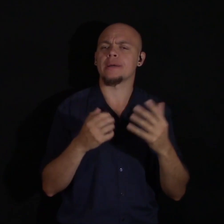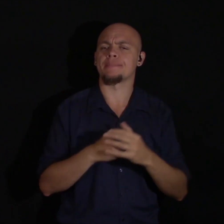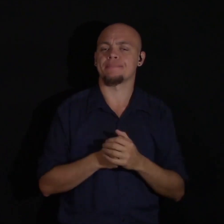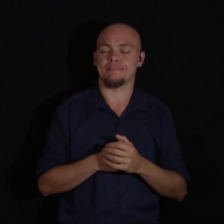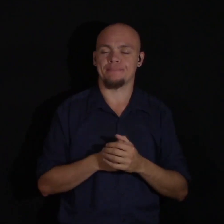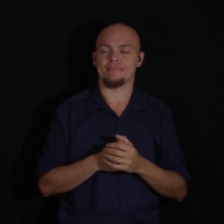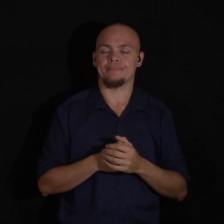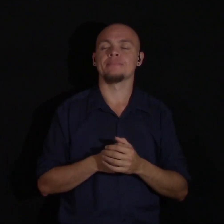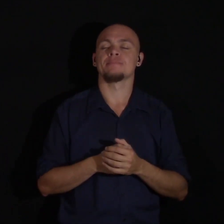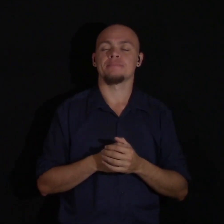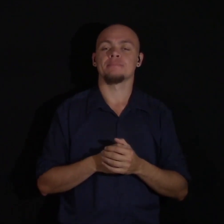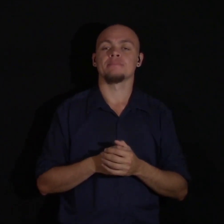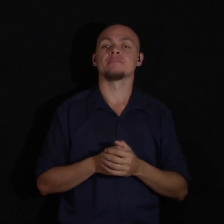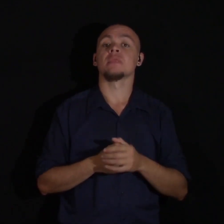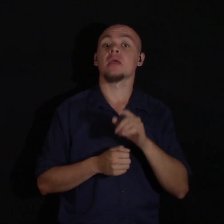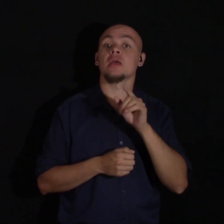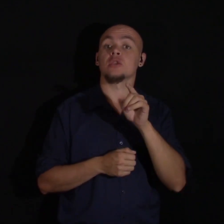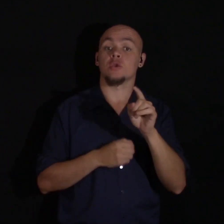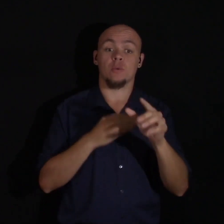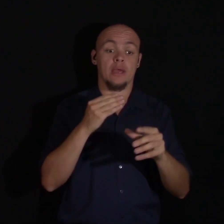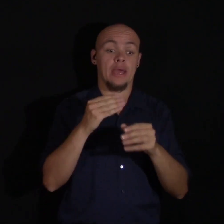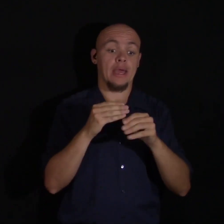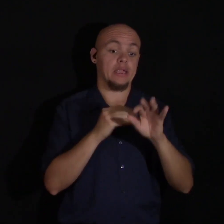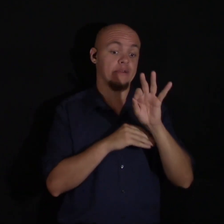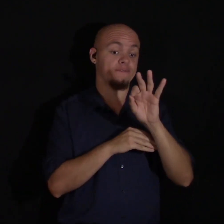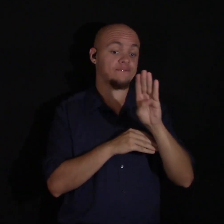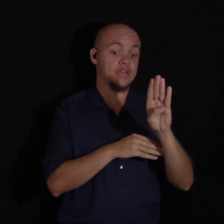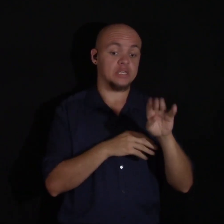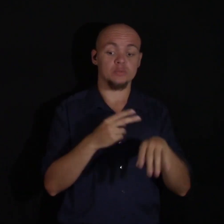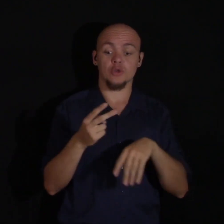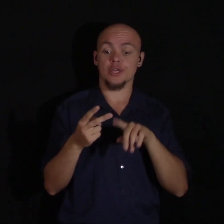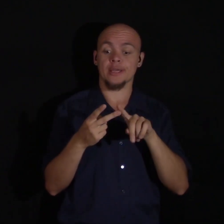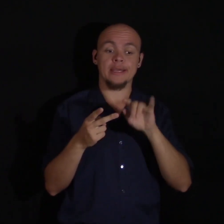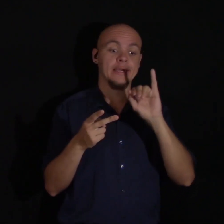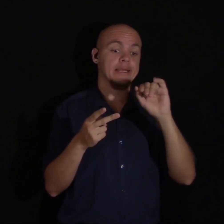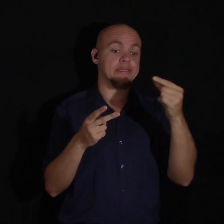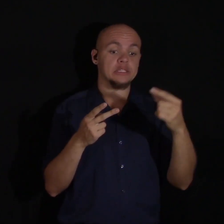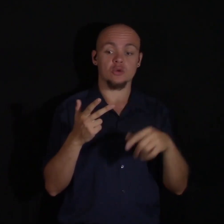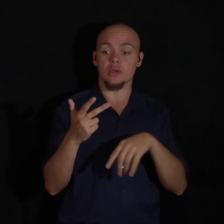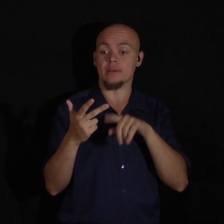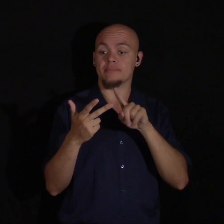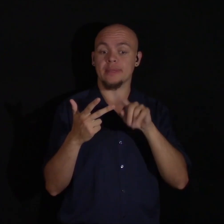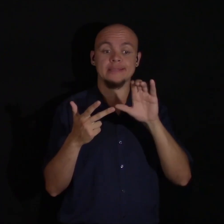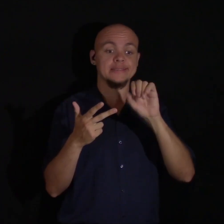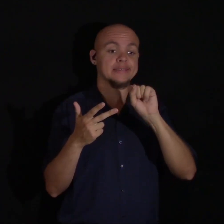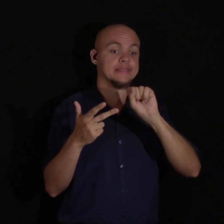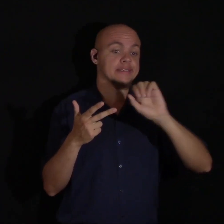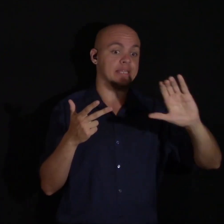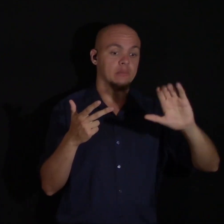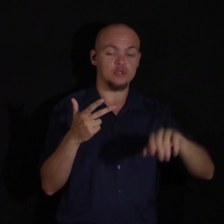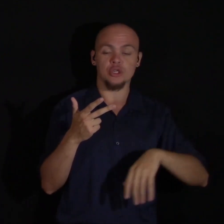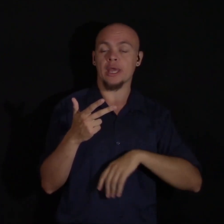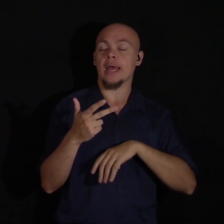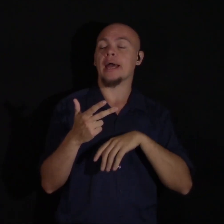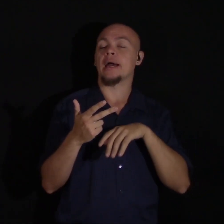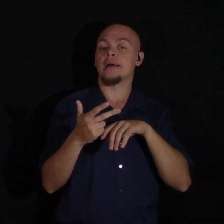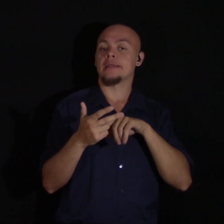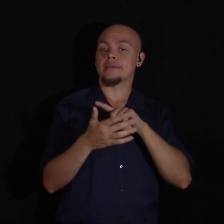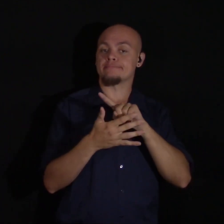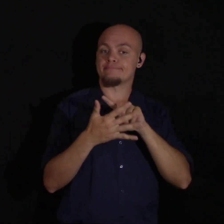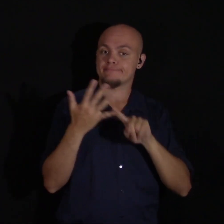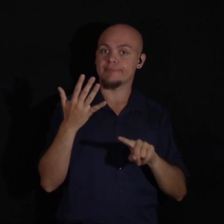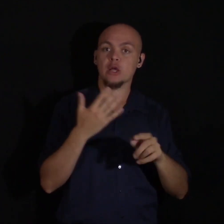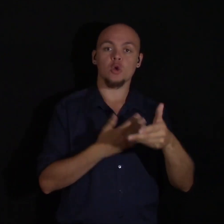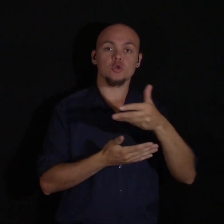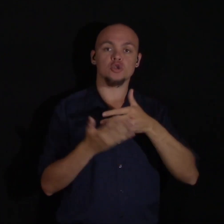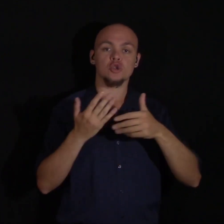Then I want you to add in Facebook, Instagram, Snapchat, and all of the social media that young